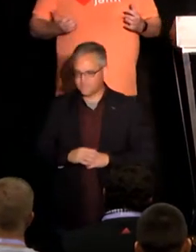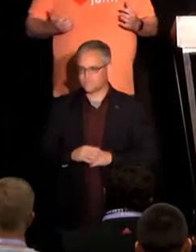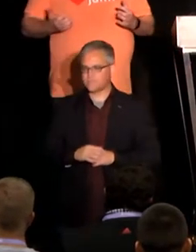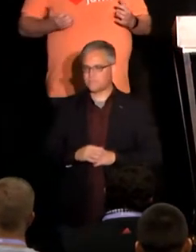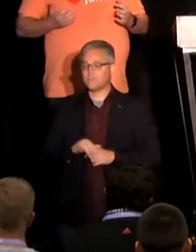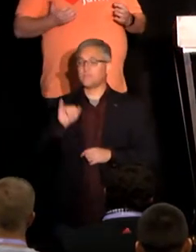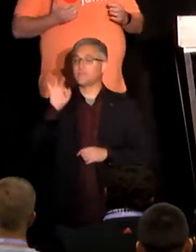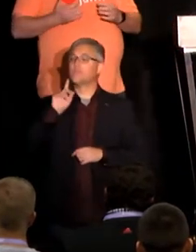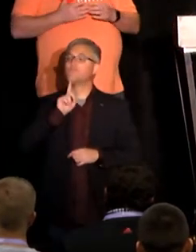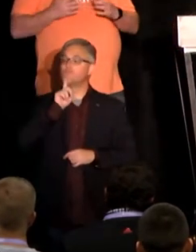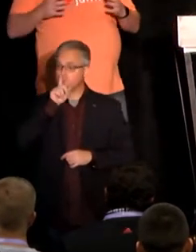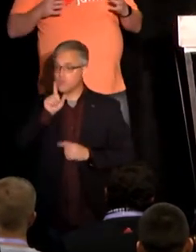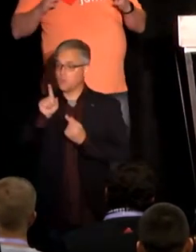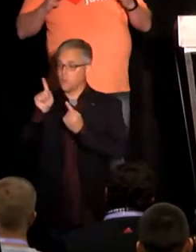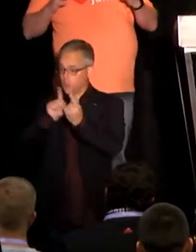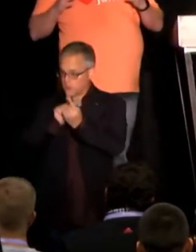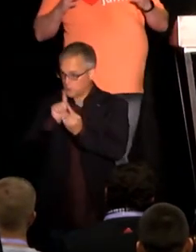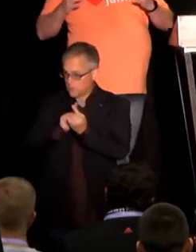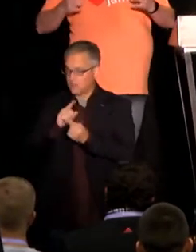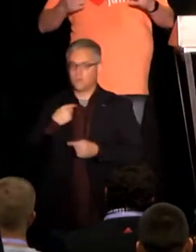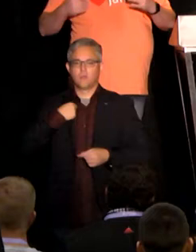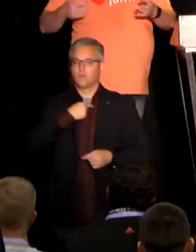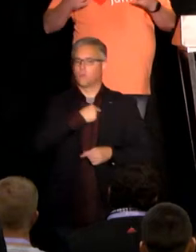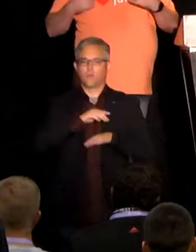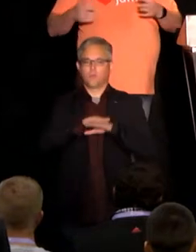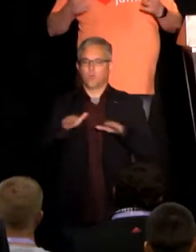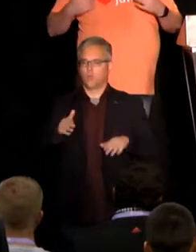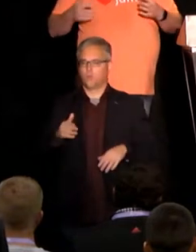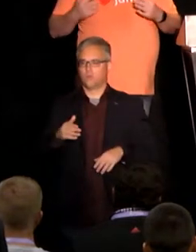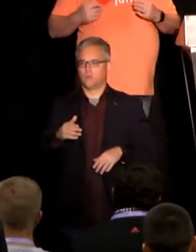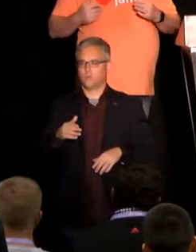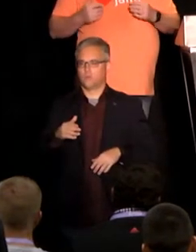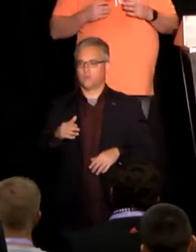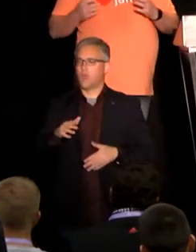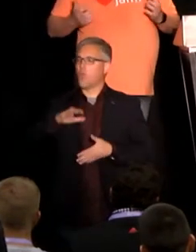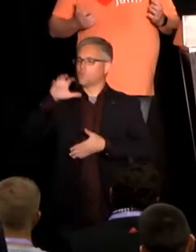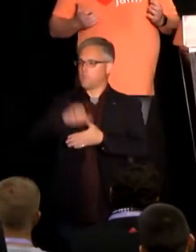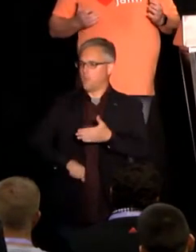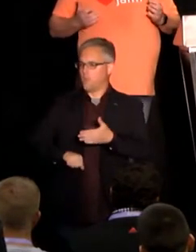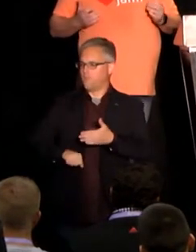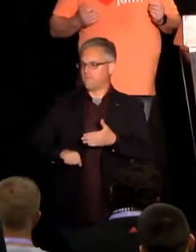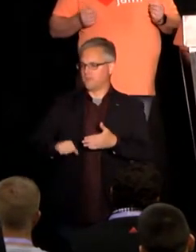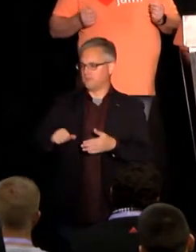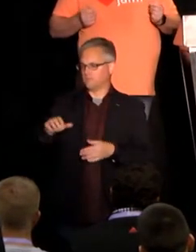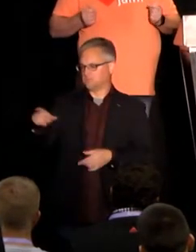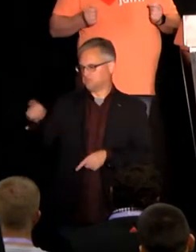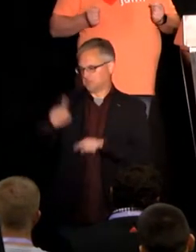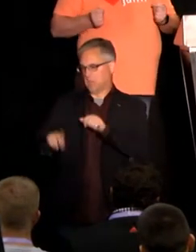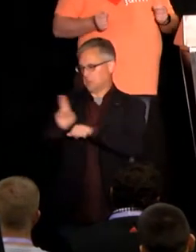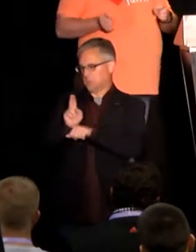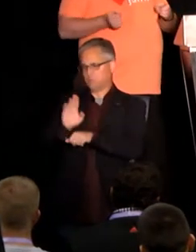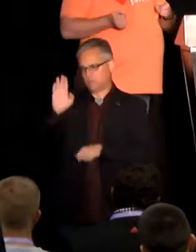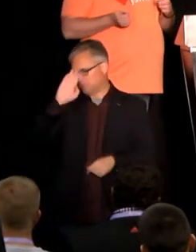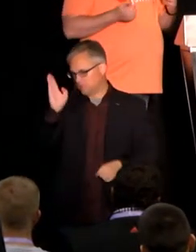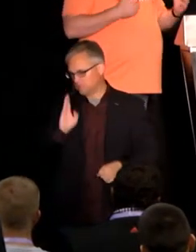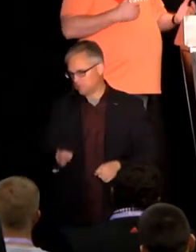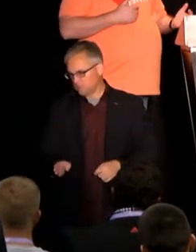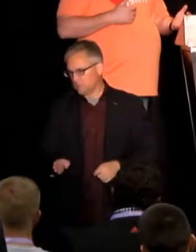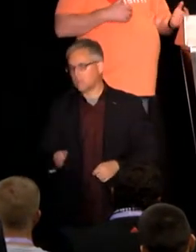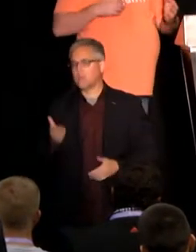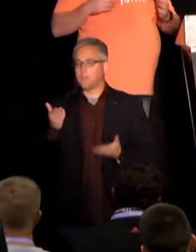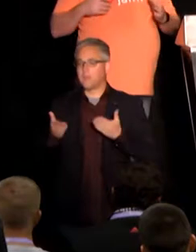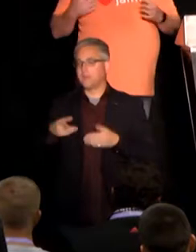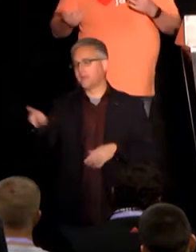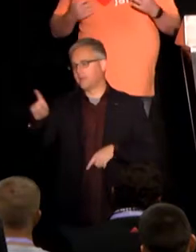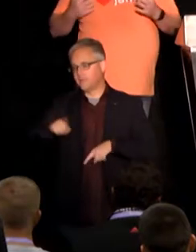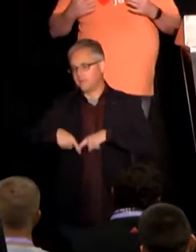one-to-one, we don't remove the device from the student ever. We may put them in ISS